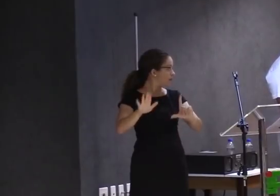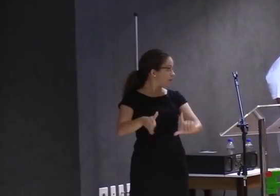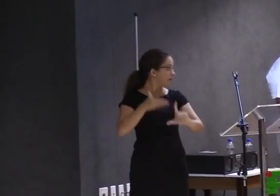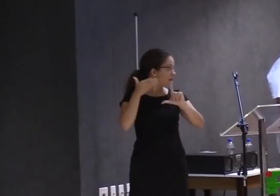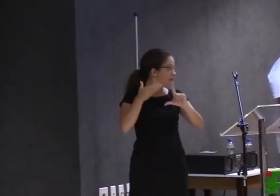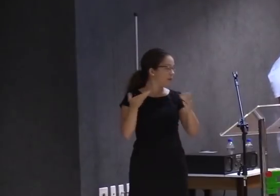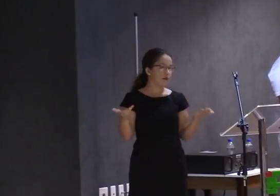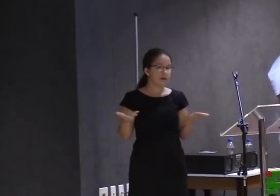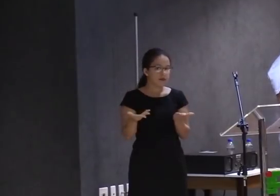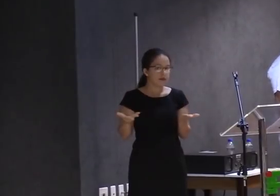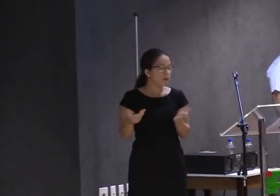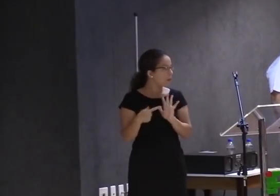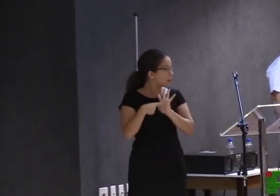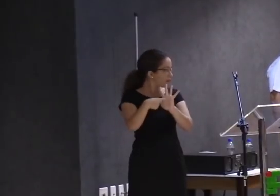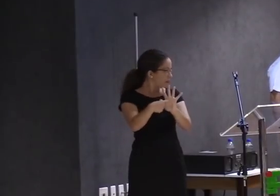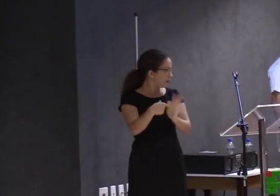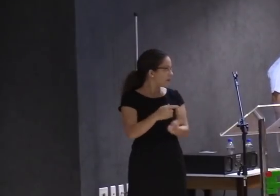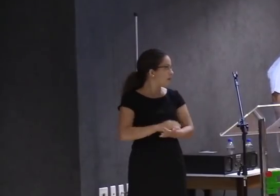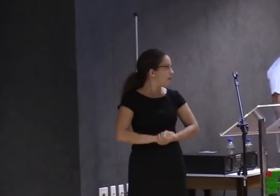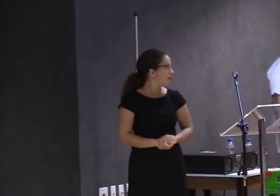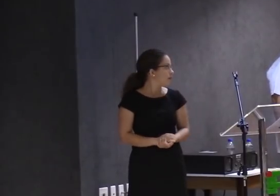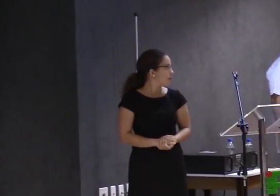agora.